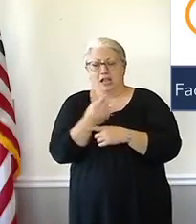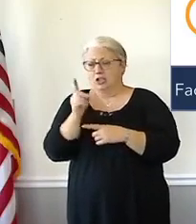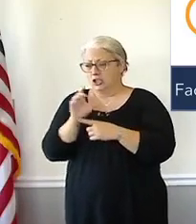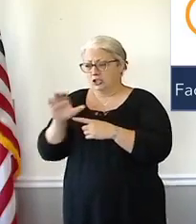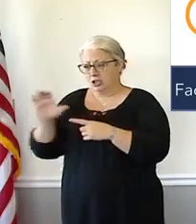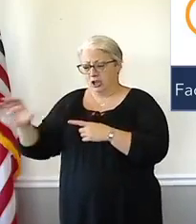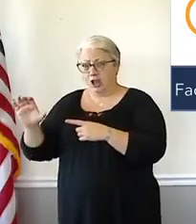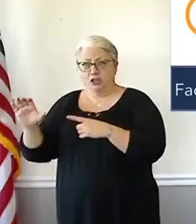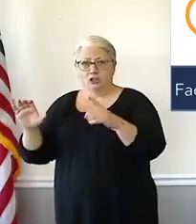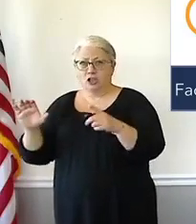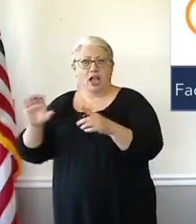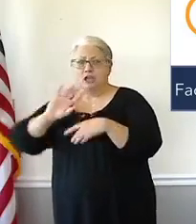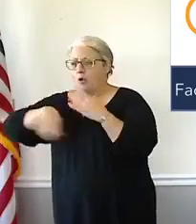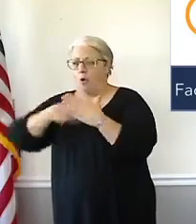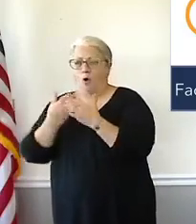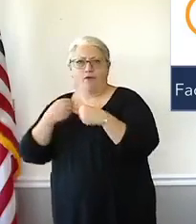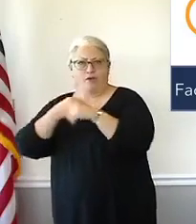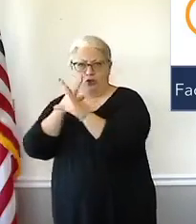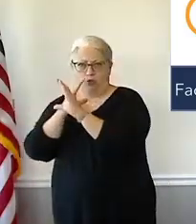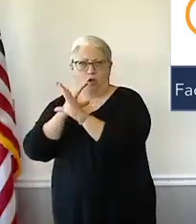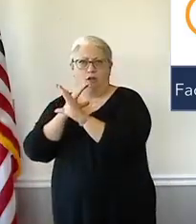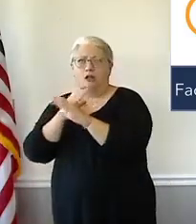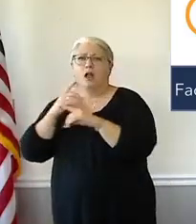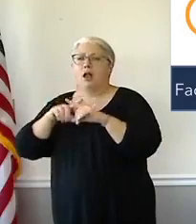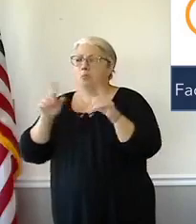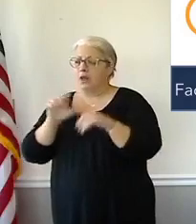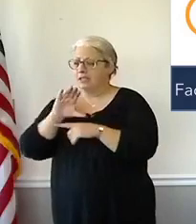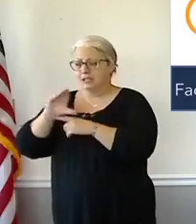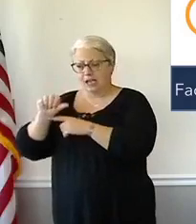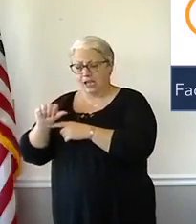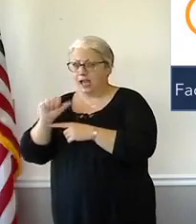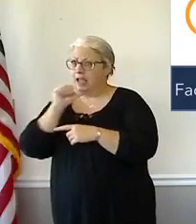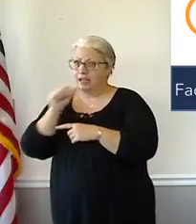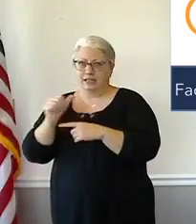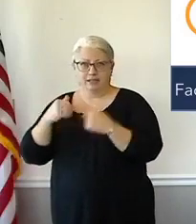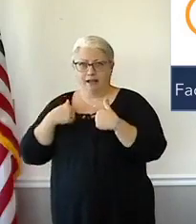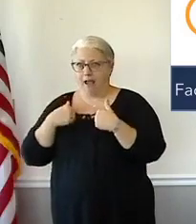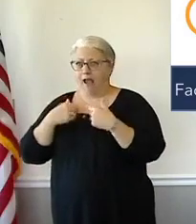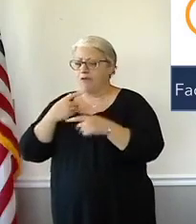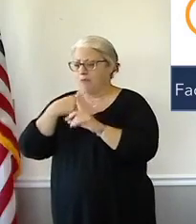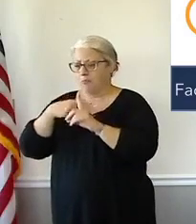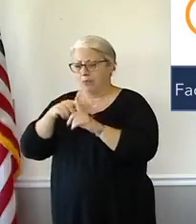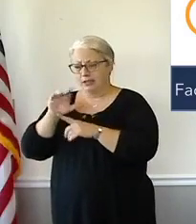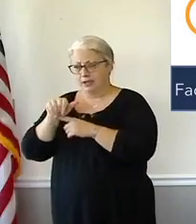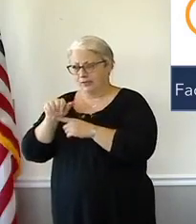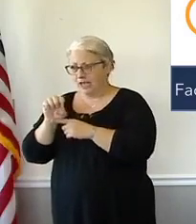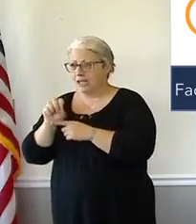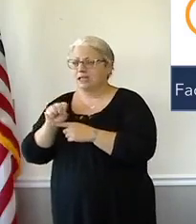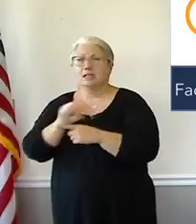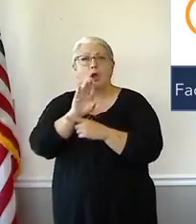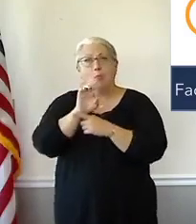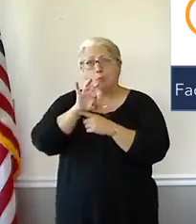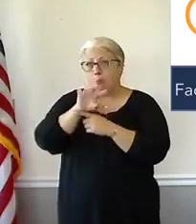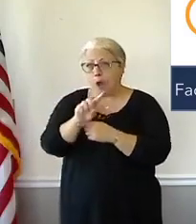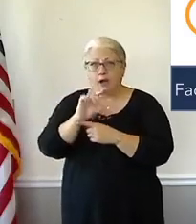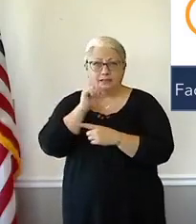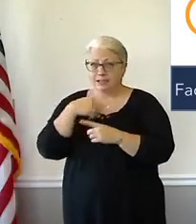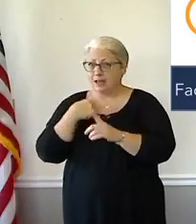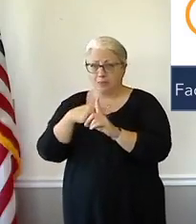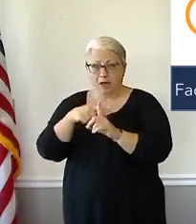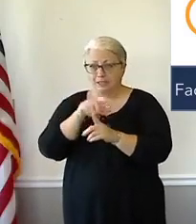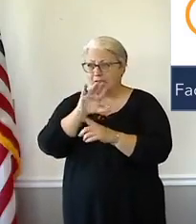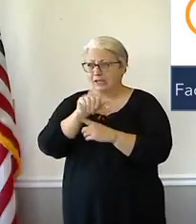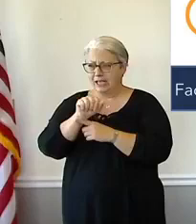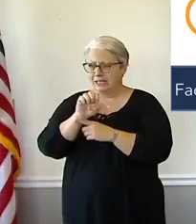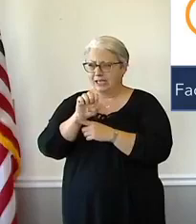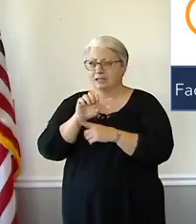The colleges are doing what they should do, and most students are following the expectations as well as you can hope. There are two